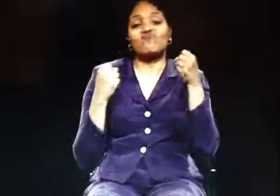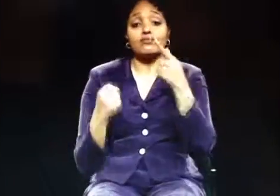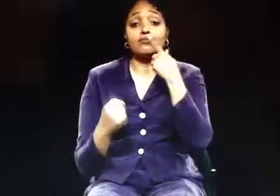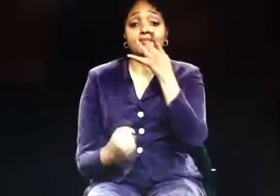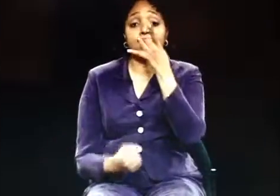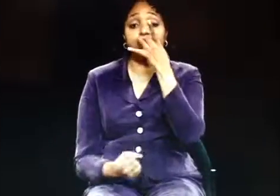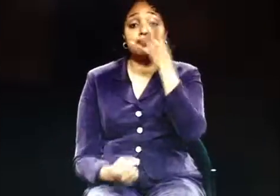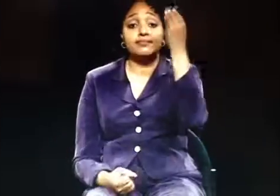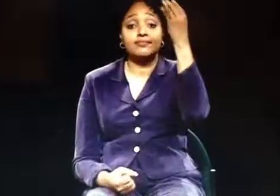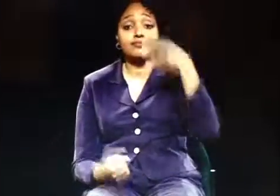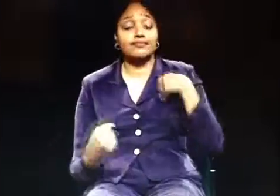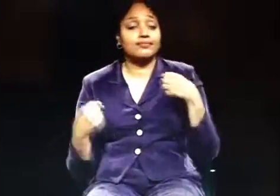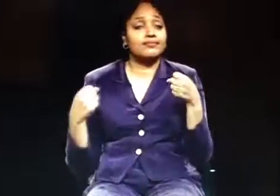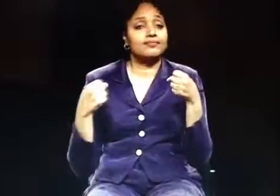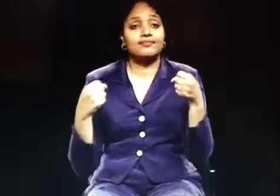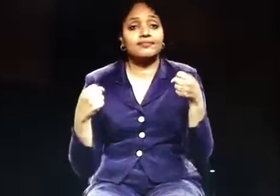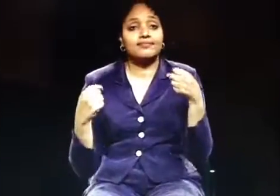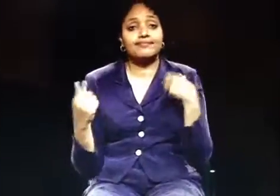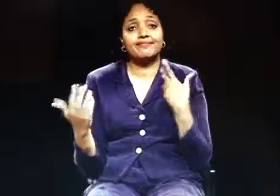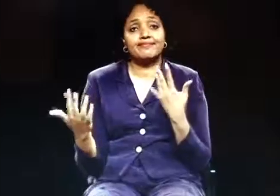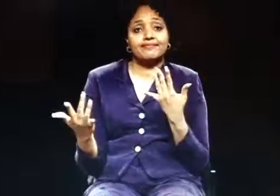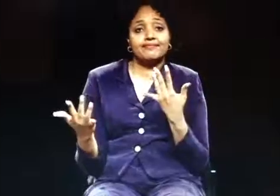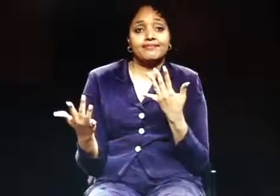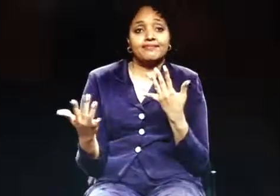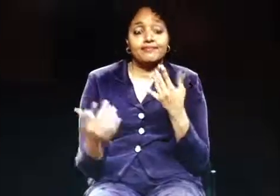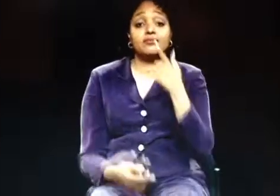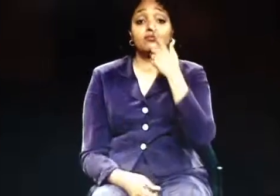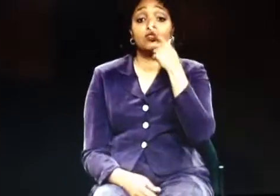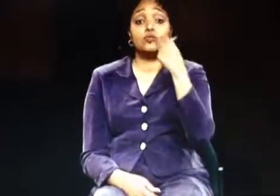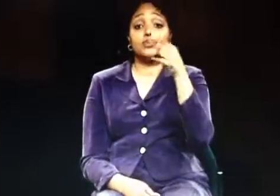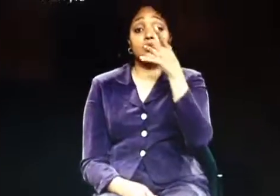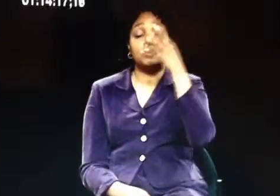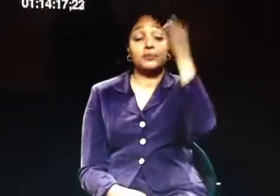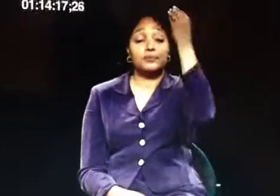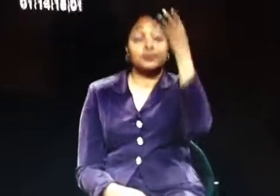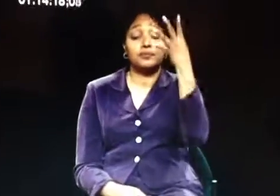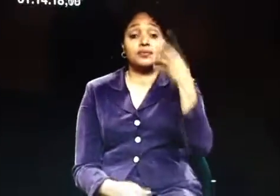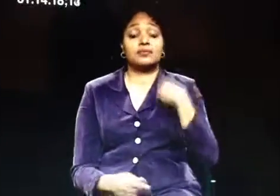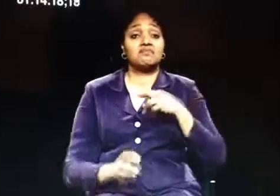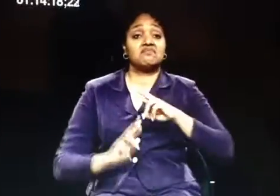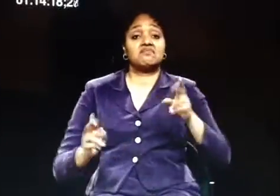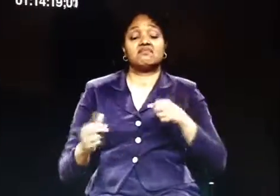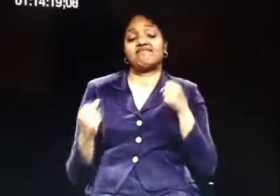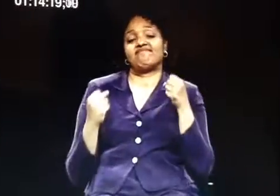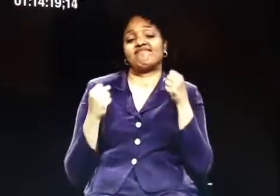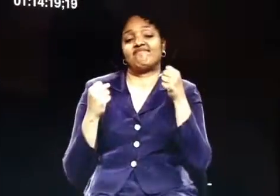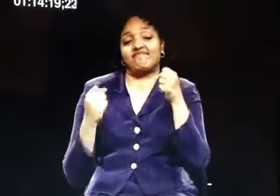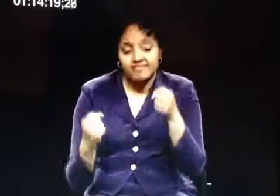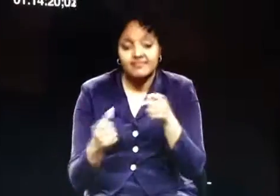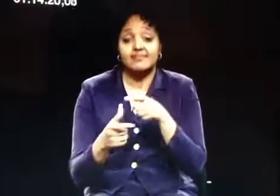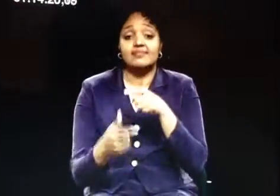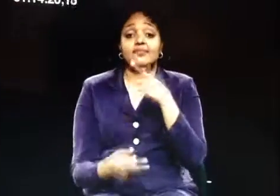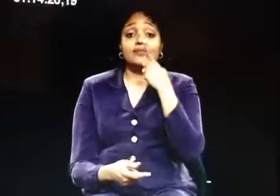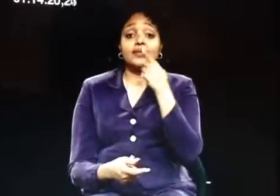So I pulled out in the traffic, and it was fine. Saw a red light, stopped, everything was fine, the light turned green, so off I went.